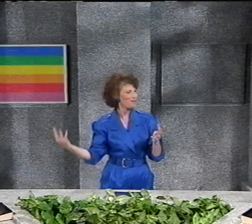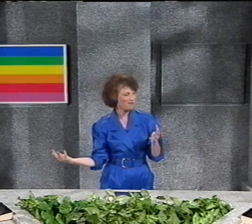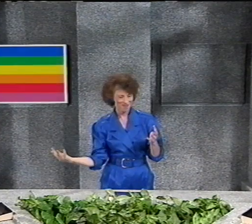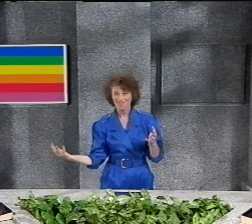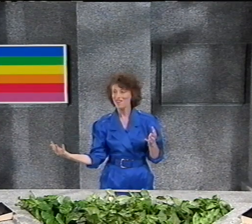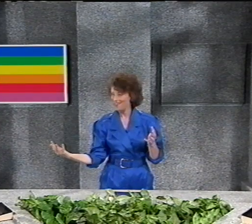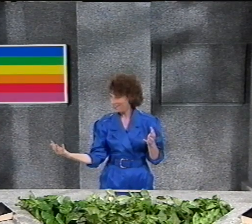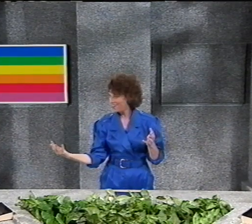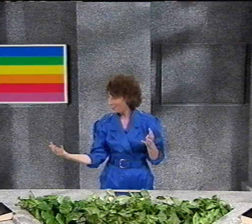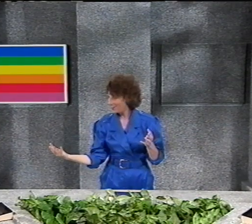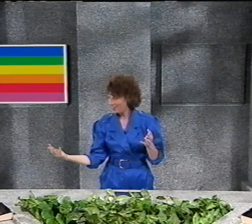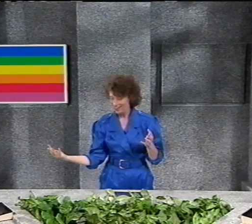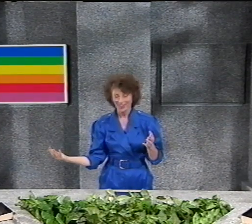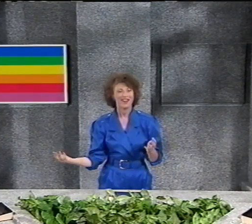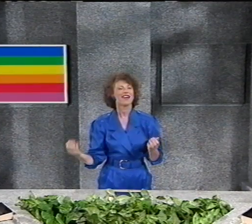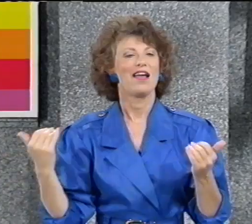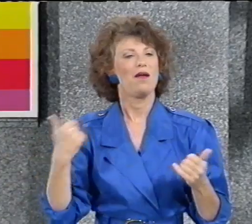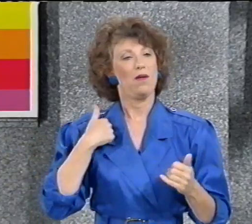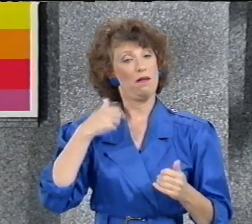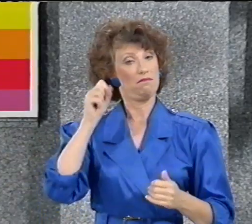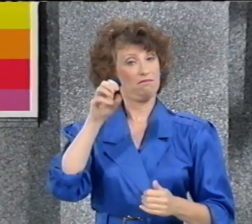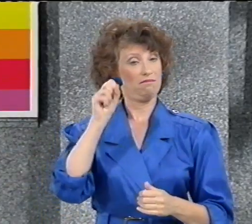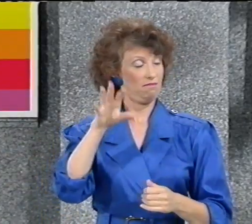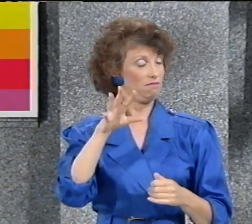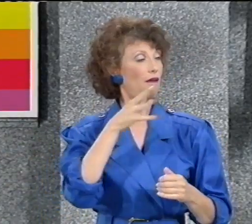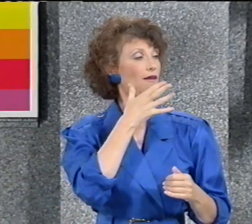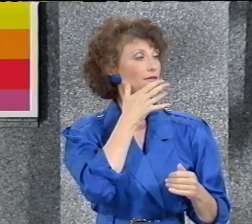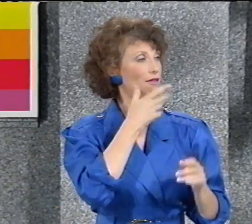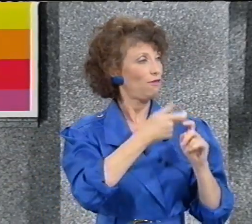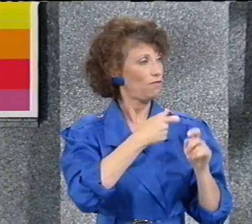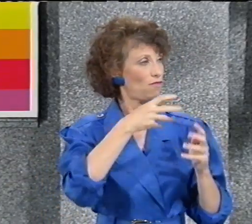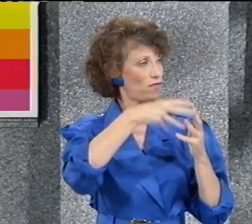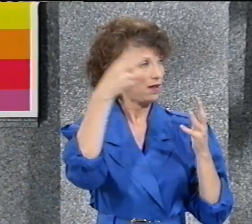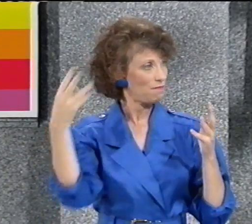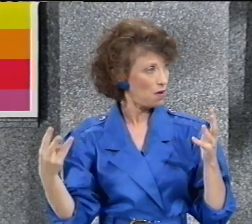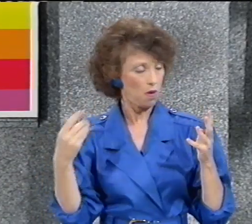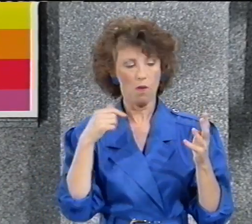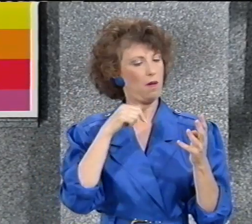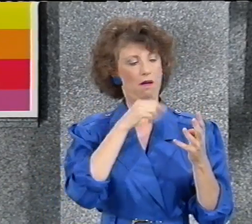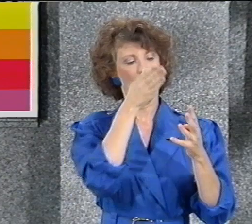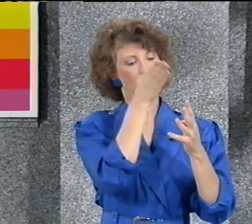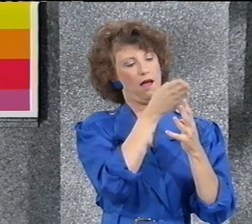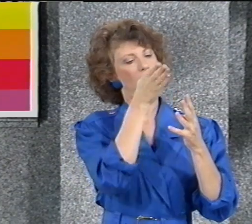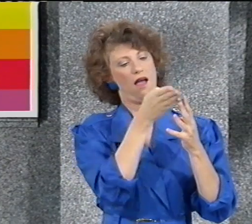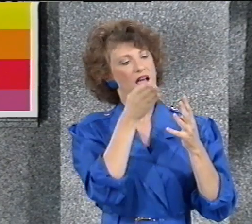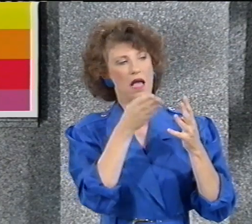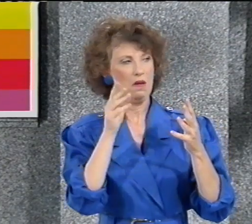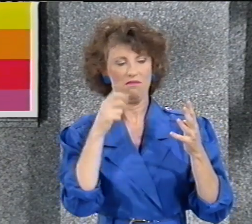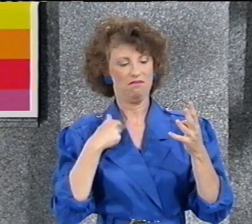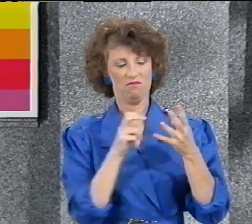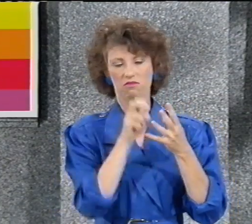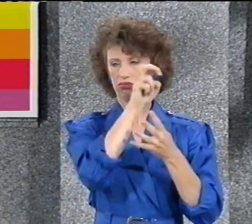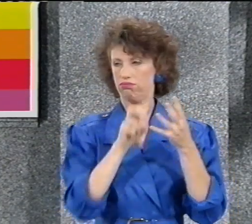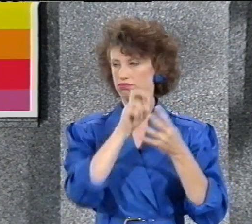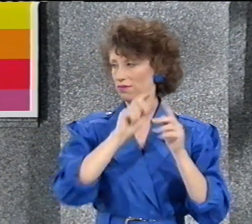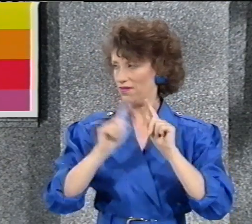of words. I'm going to fingerspell names of colors from the rainbow, although not in order.